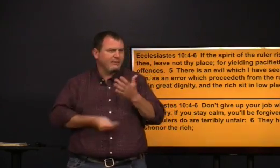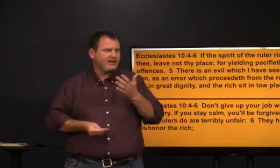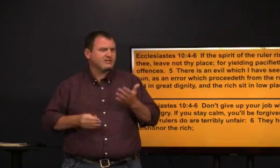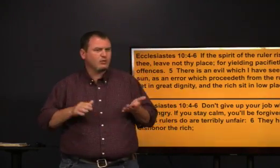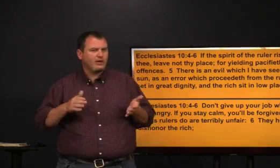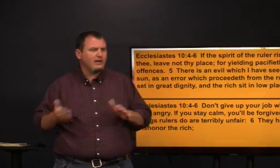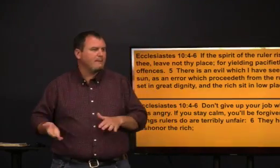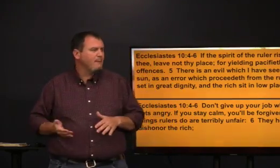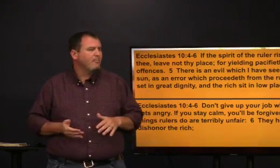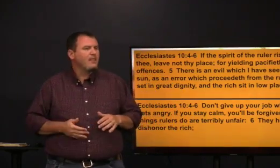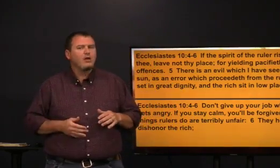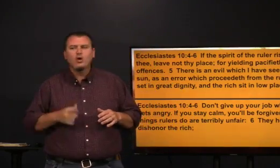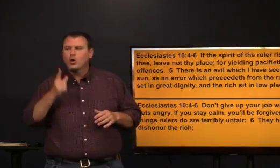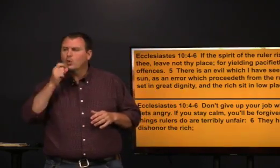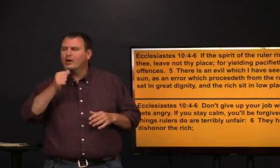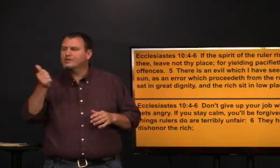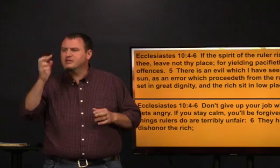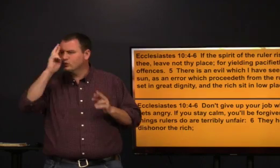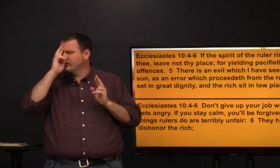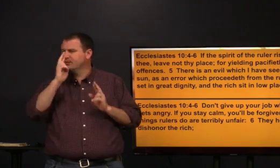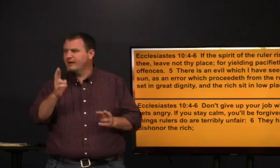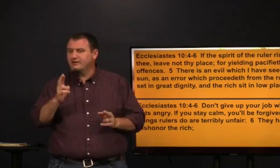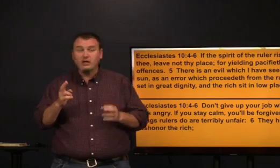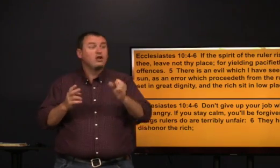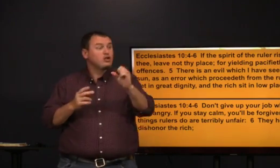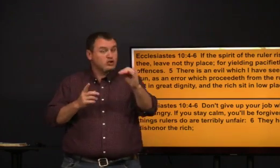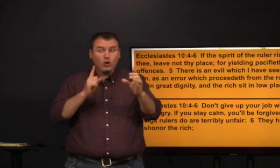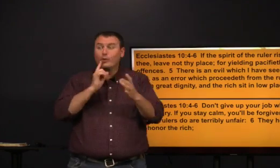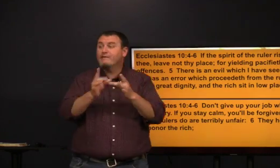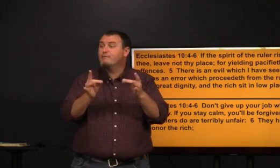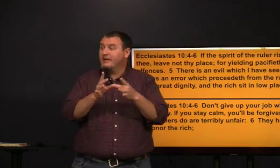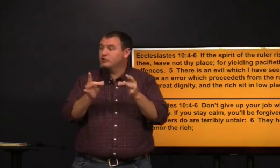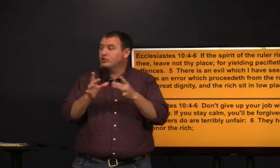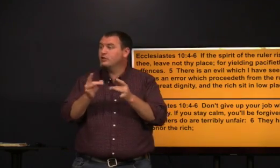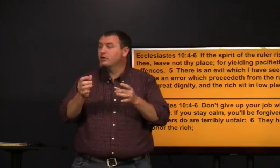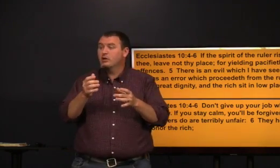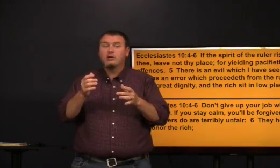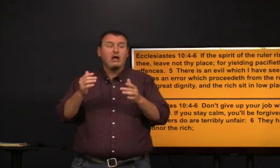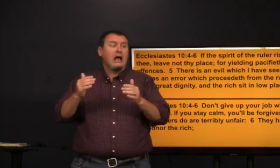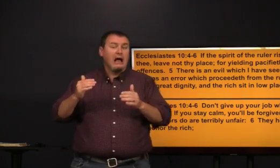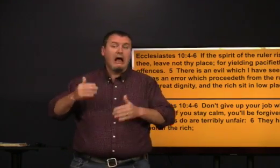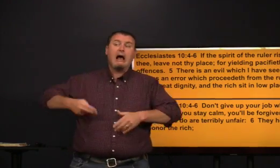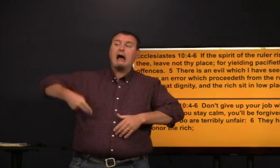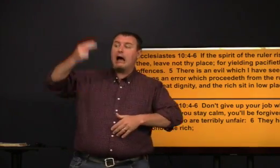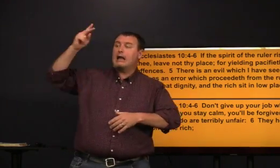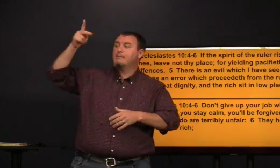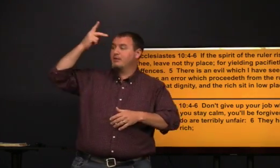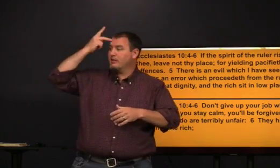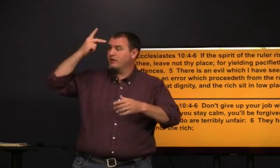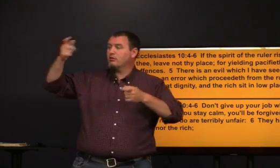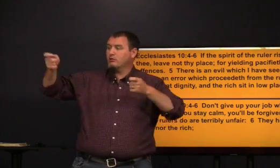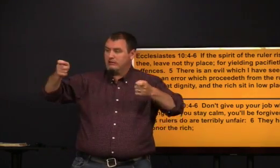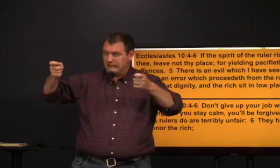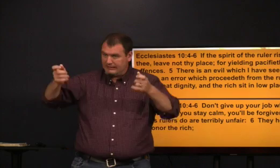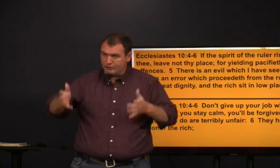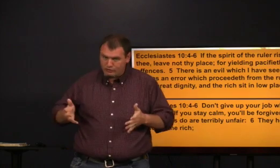passed away. Who else is respected? So we've mentioned high political